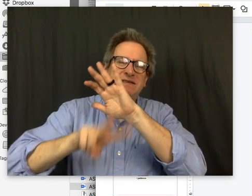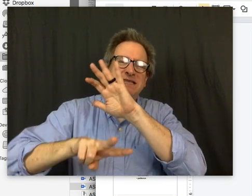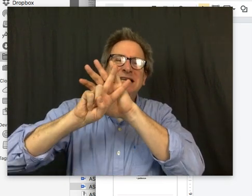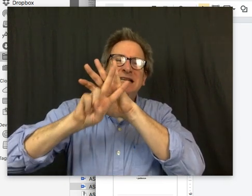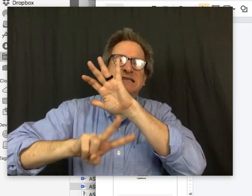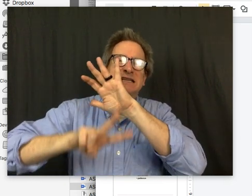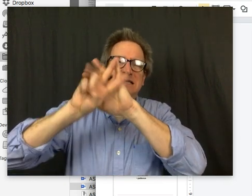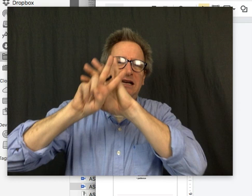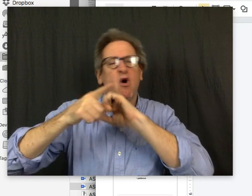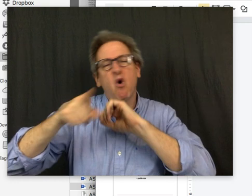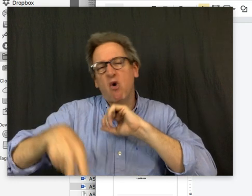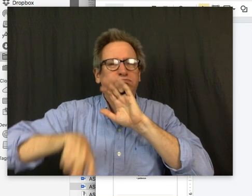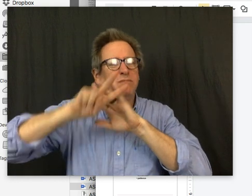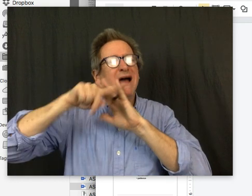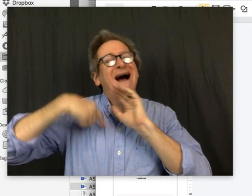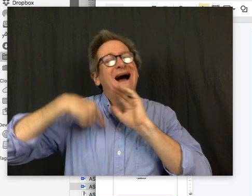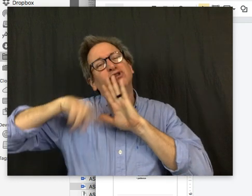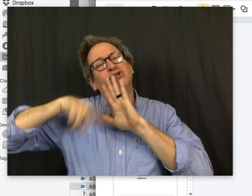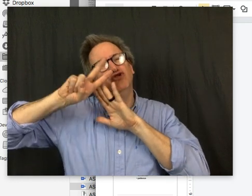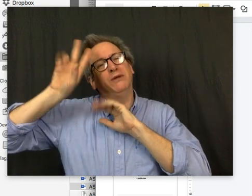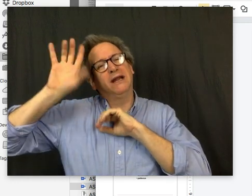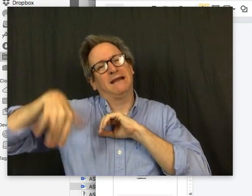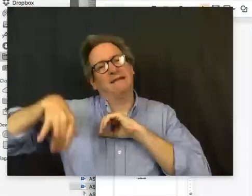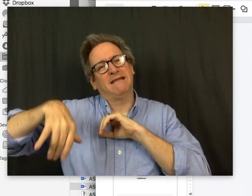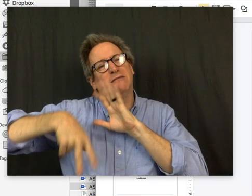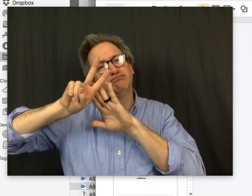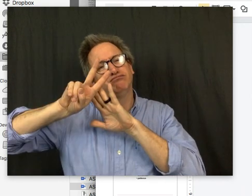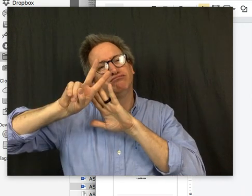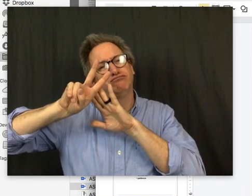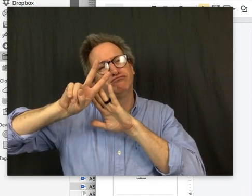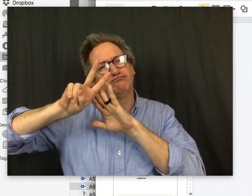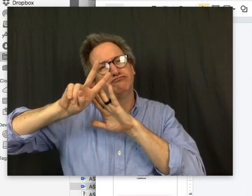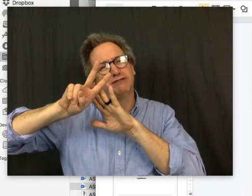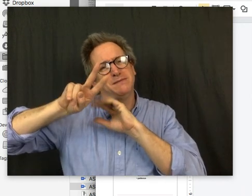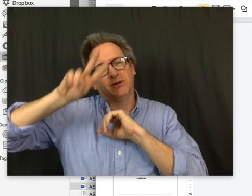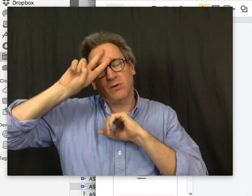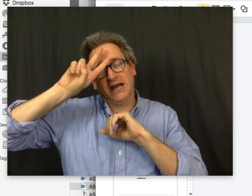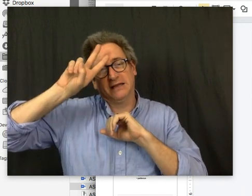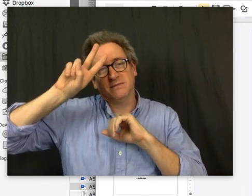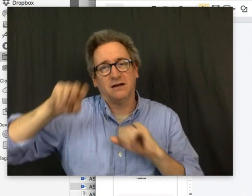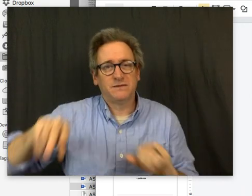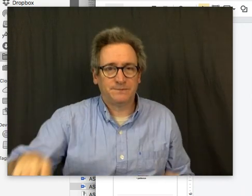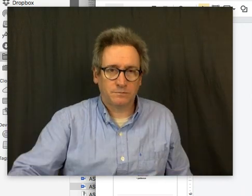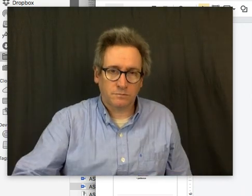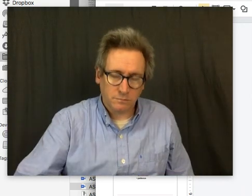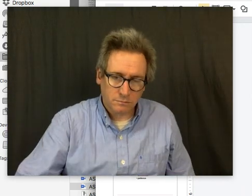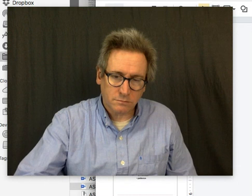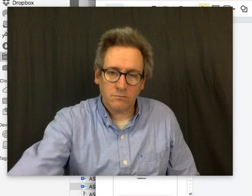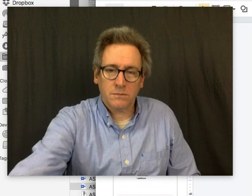I've seen this as like, I'm stupid like that. Because people don't want to hit themselves.